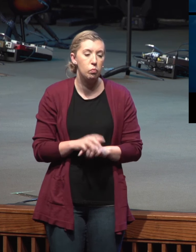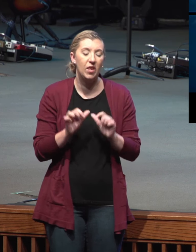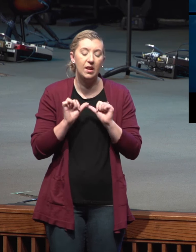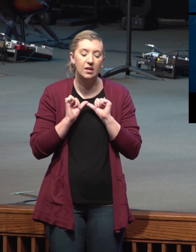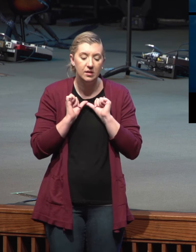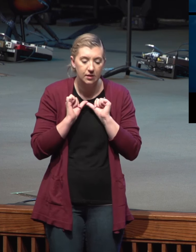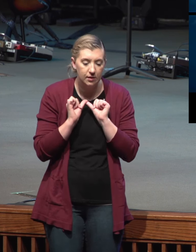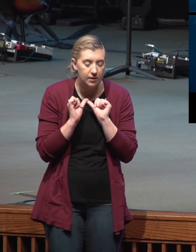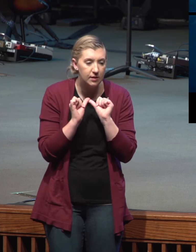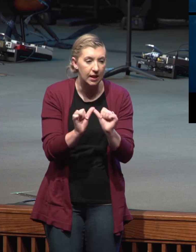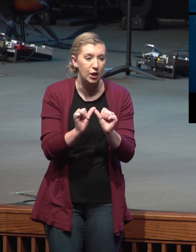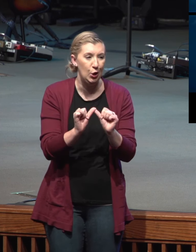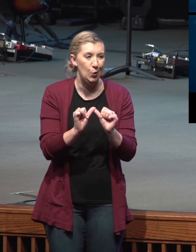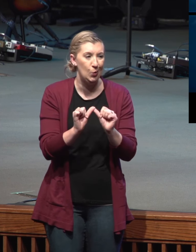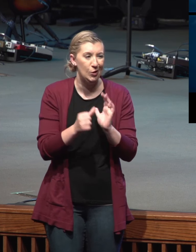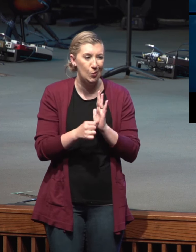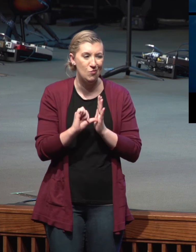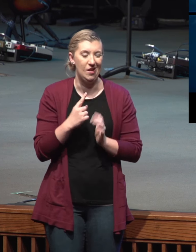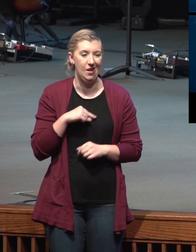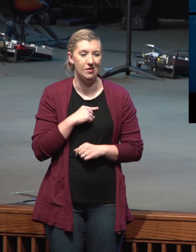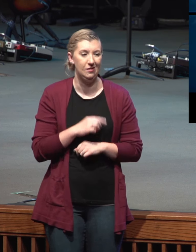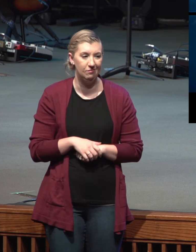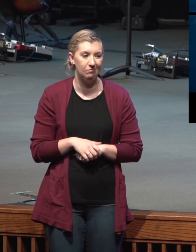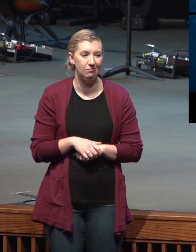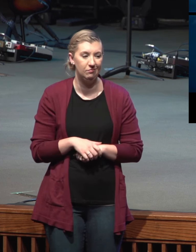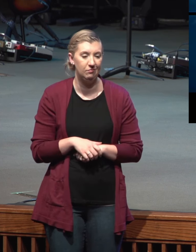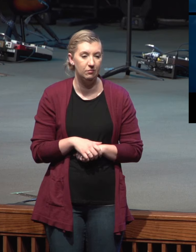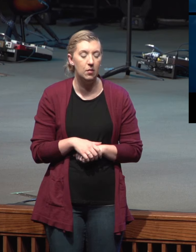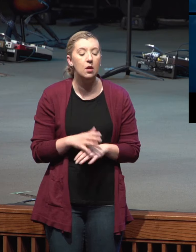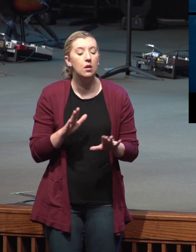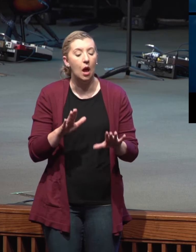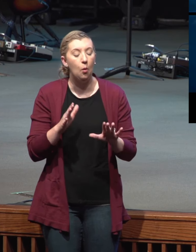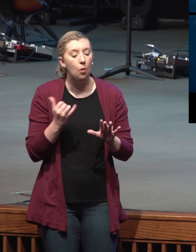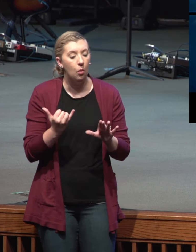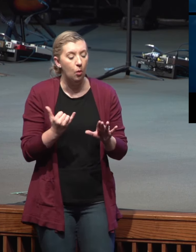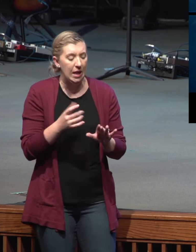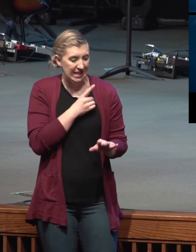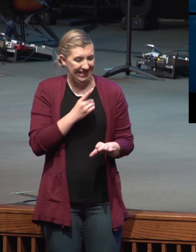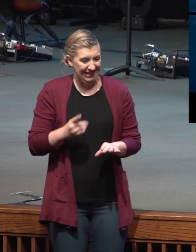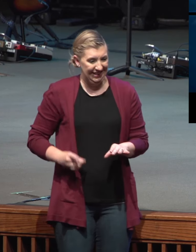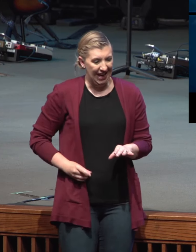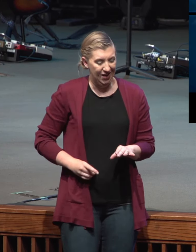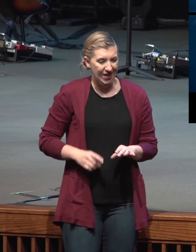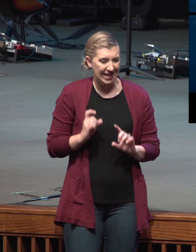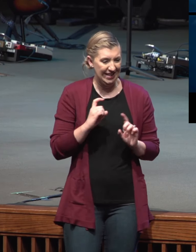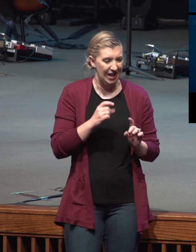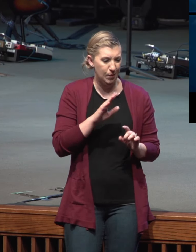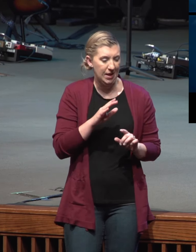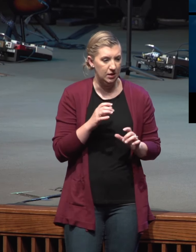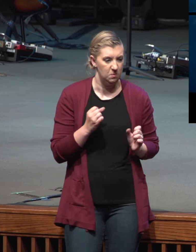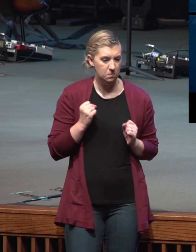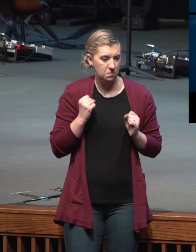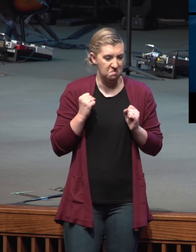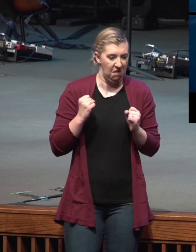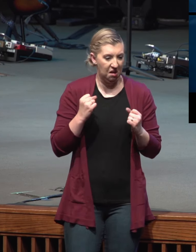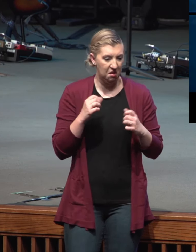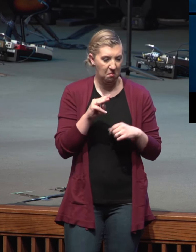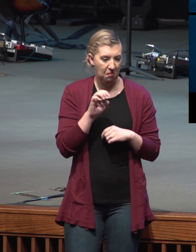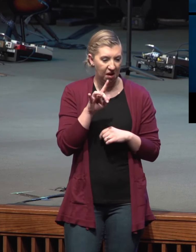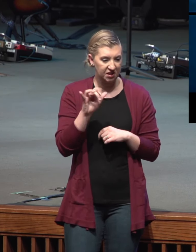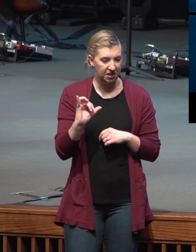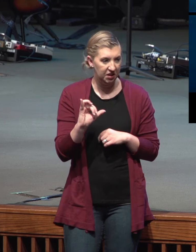Continue to impress us. Now, what gave David his moxie? Well, he